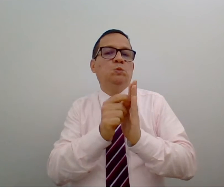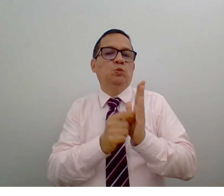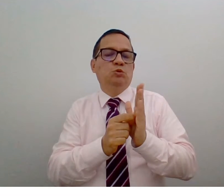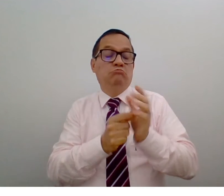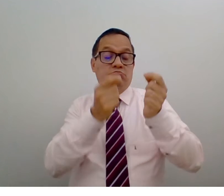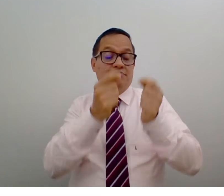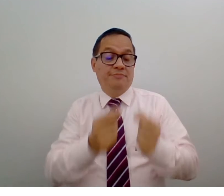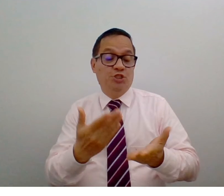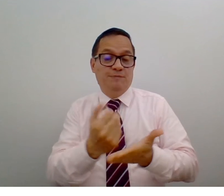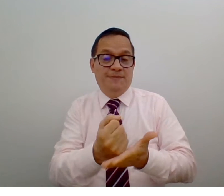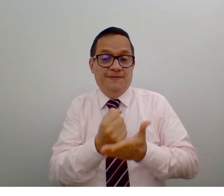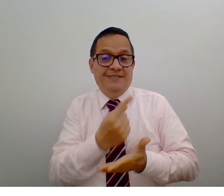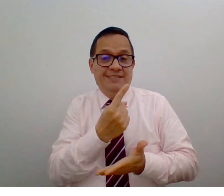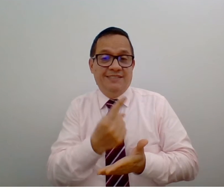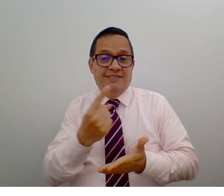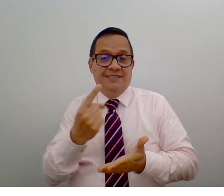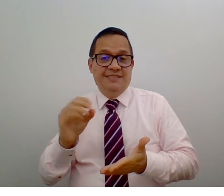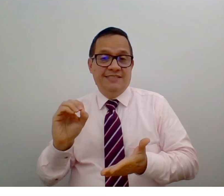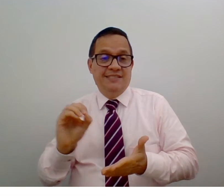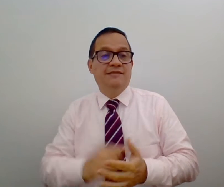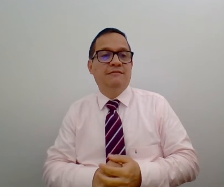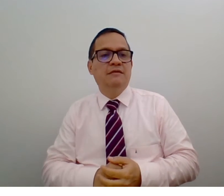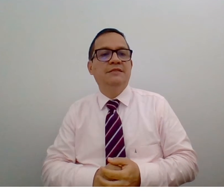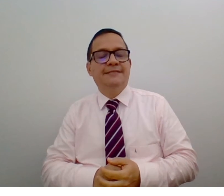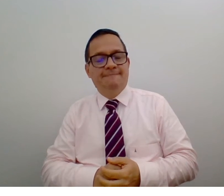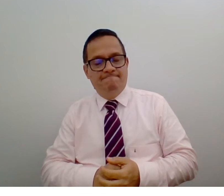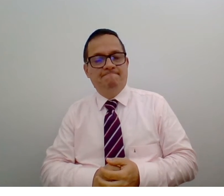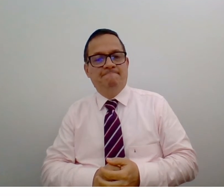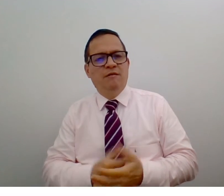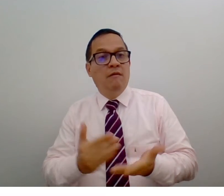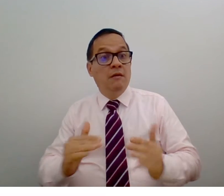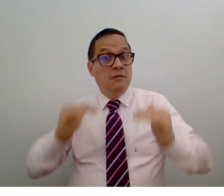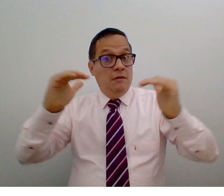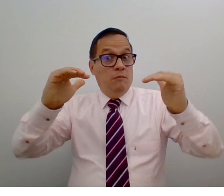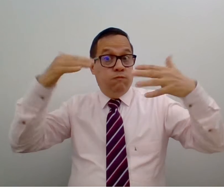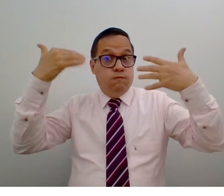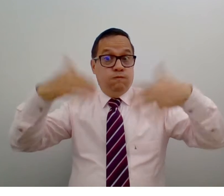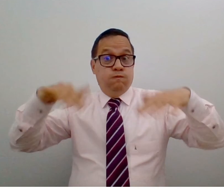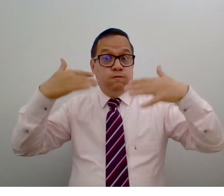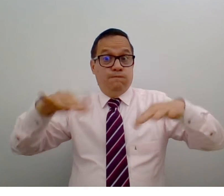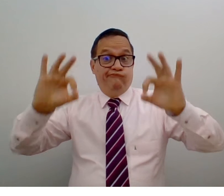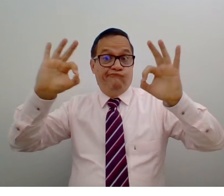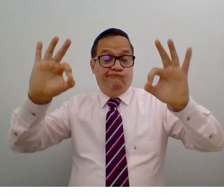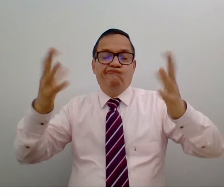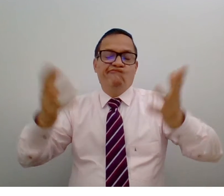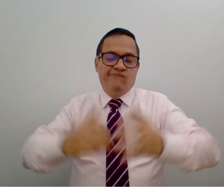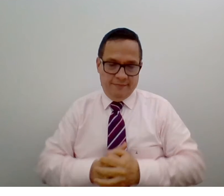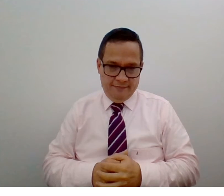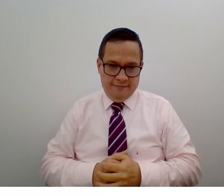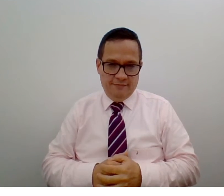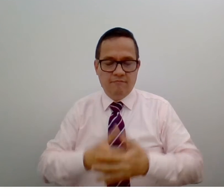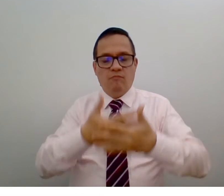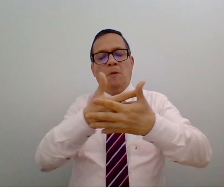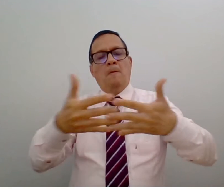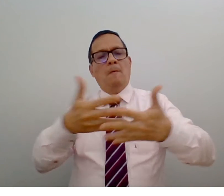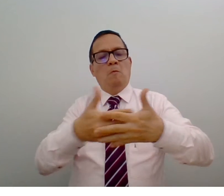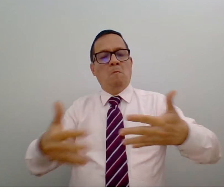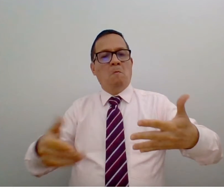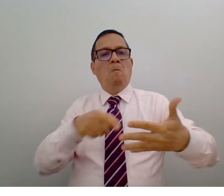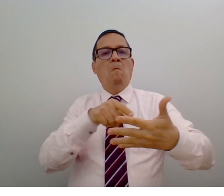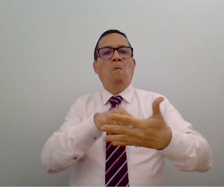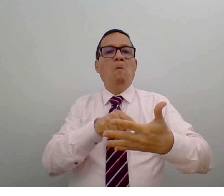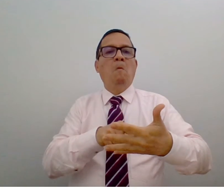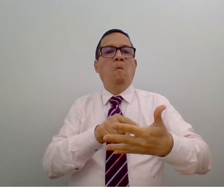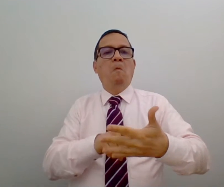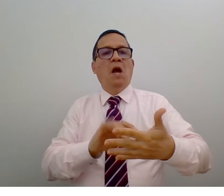of 110 points of the activity. High level. The text is error-free